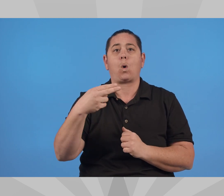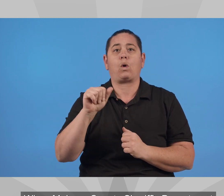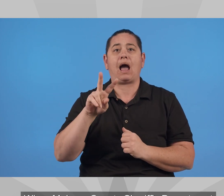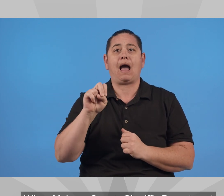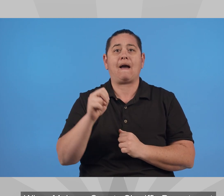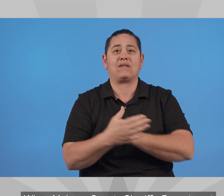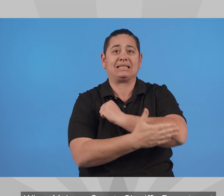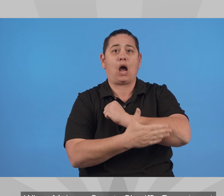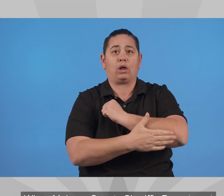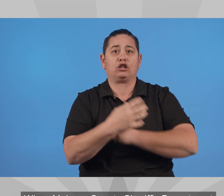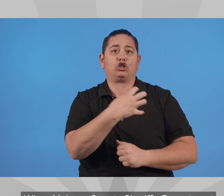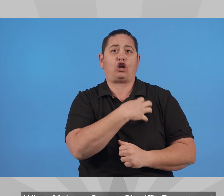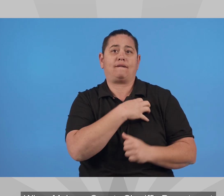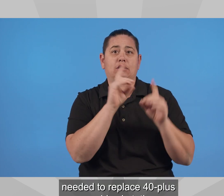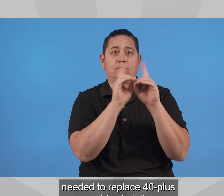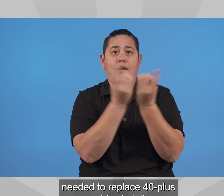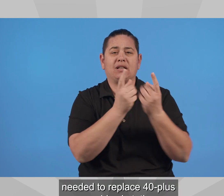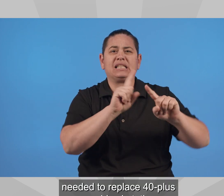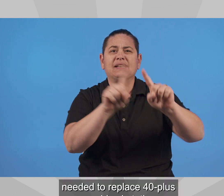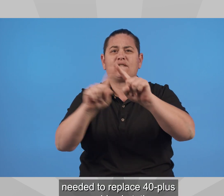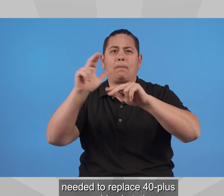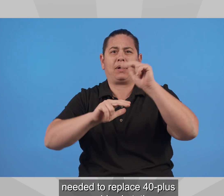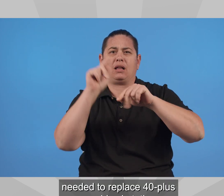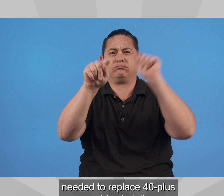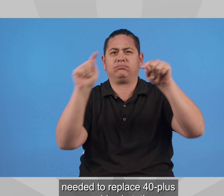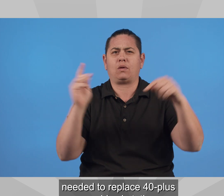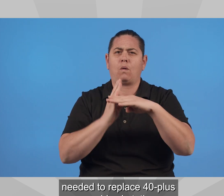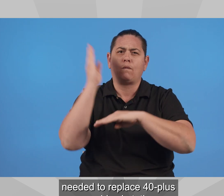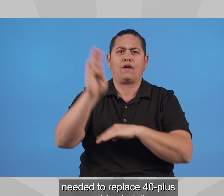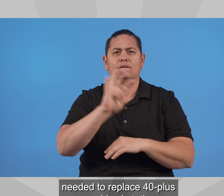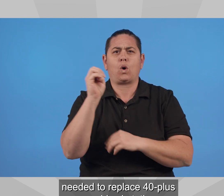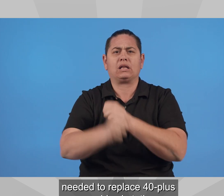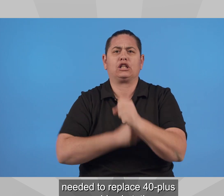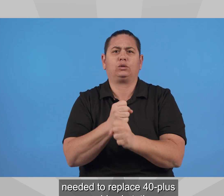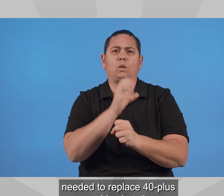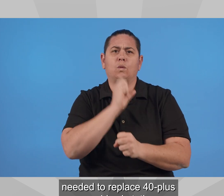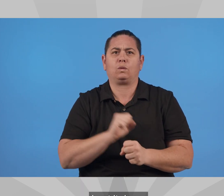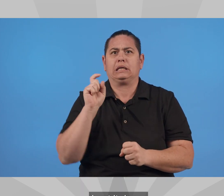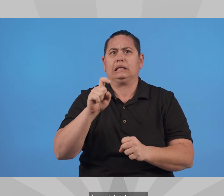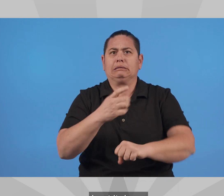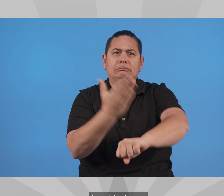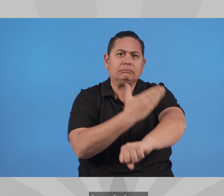When Mojave County Sheriff's Department needed to replace 40-plus-year-old substations, I got it